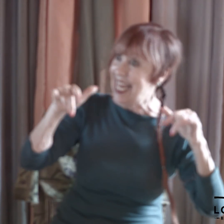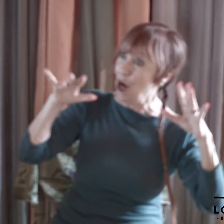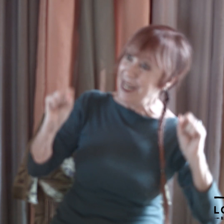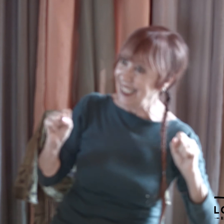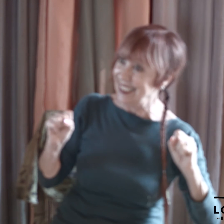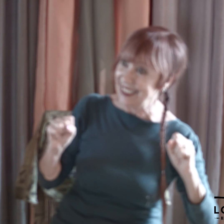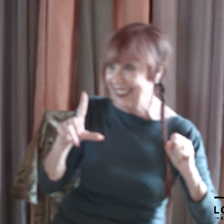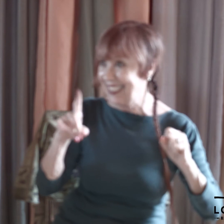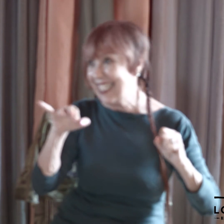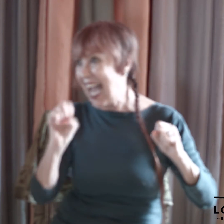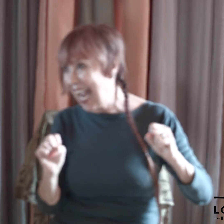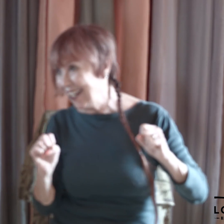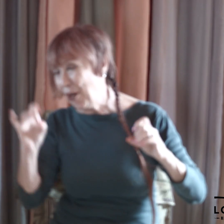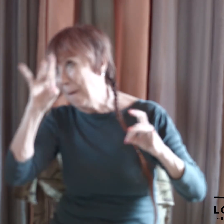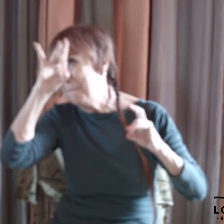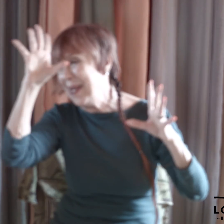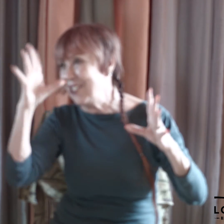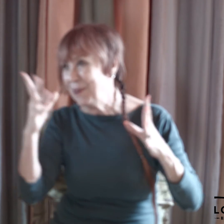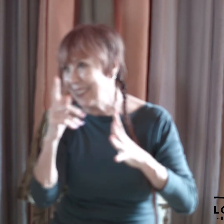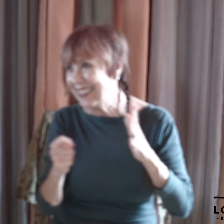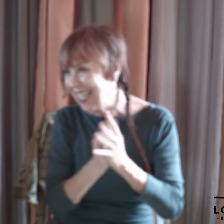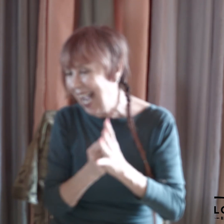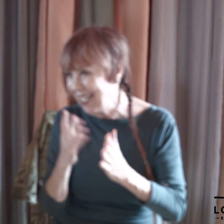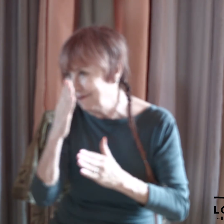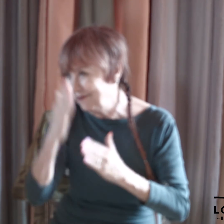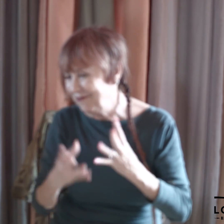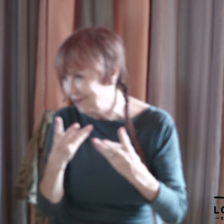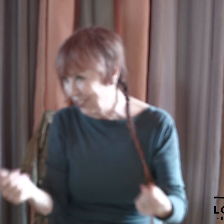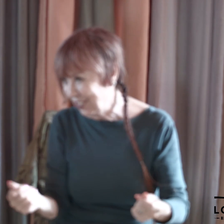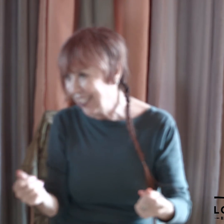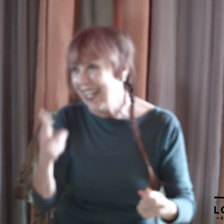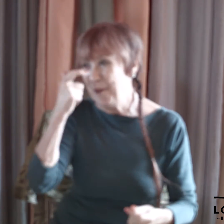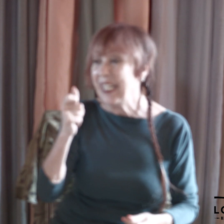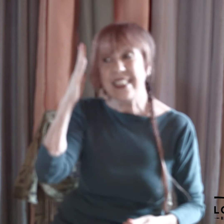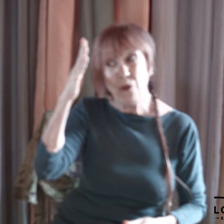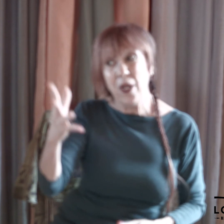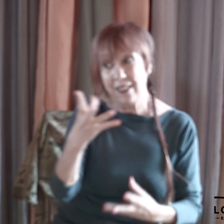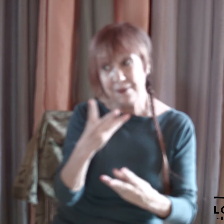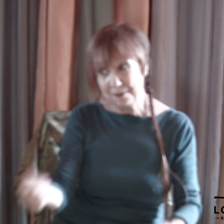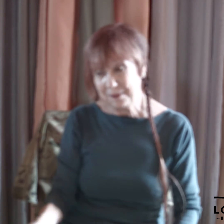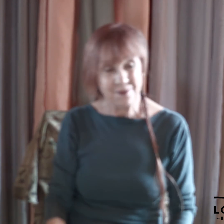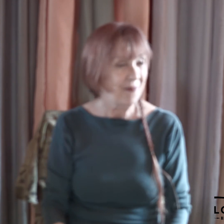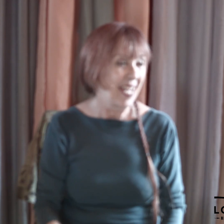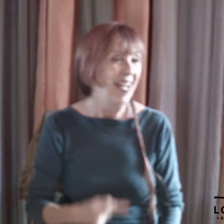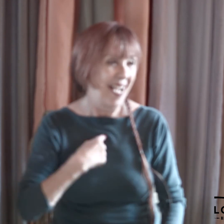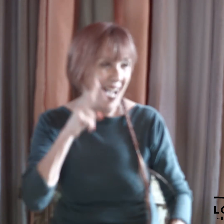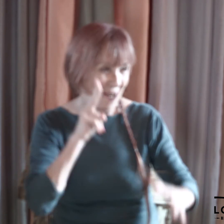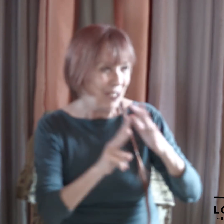dire, dark time, miserable time in many ways comes to an end, because it too will pass. I will look forward to that,